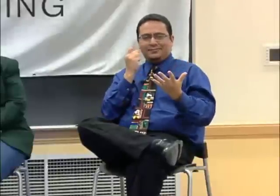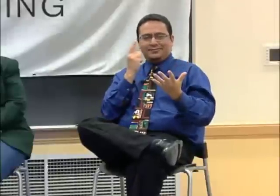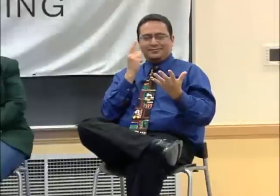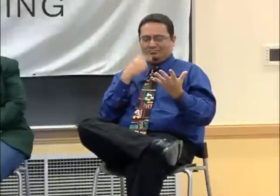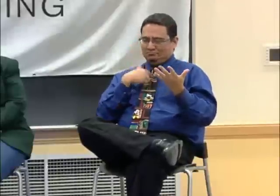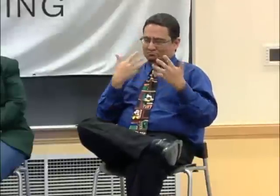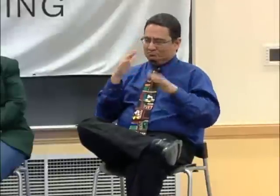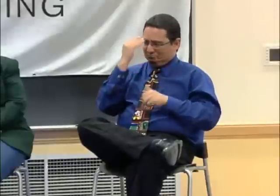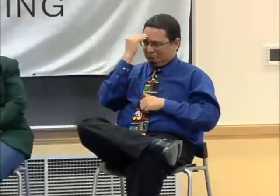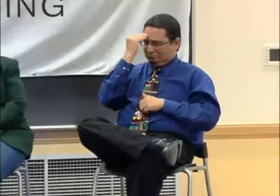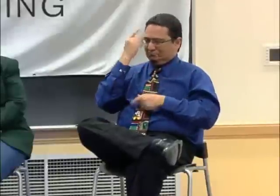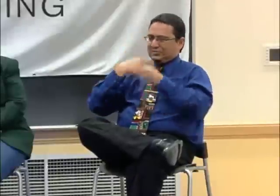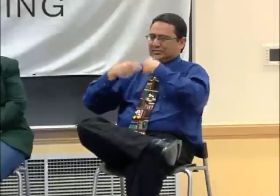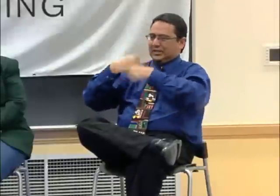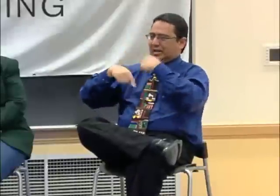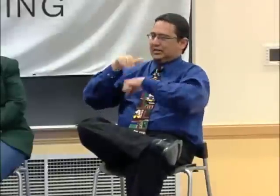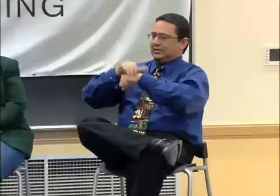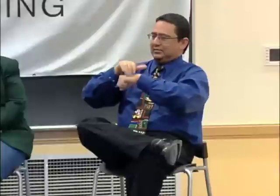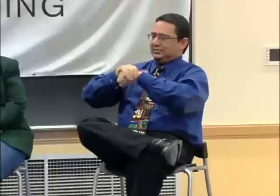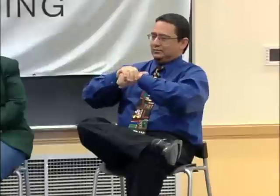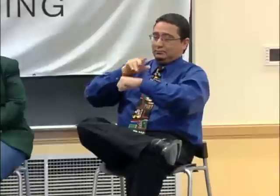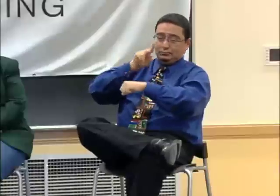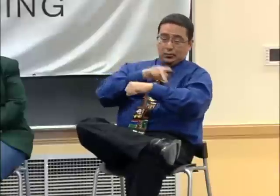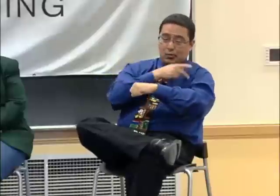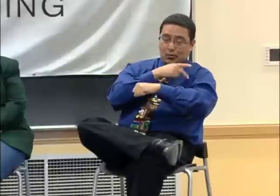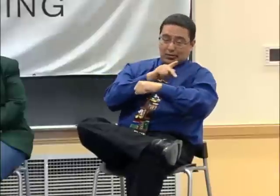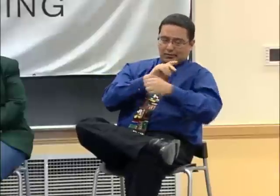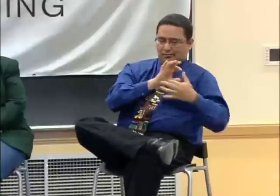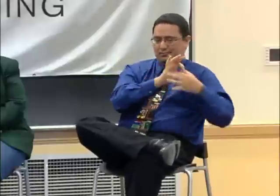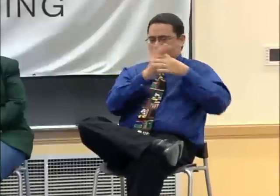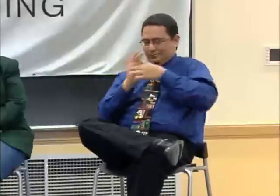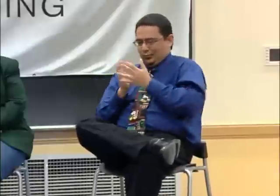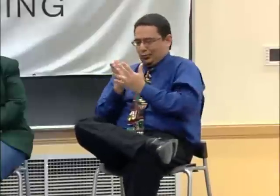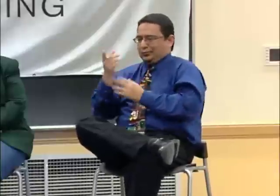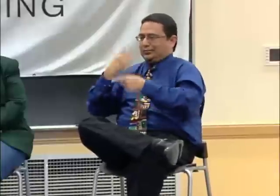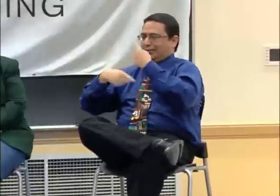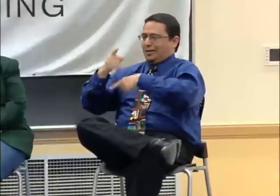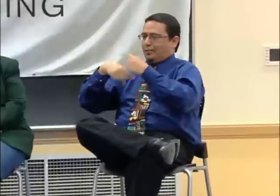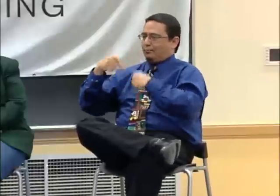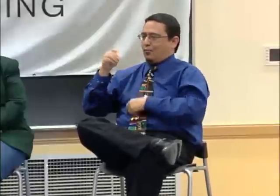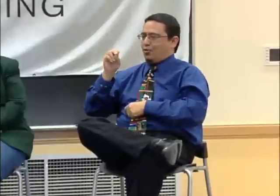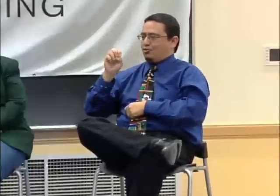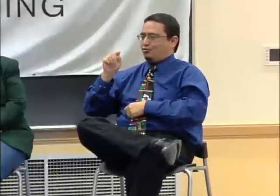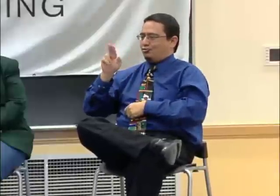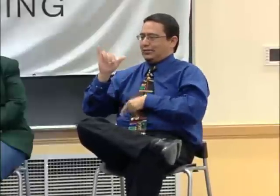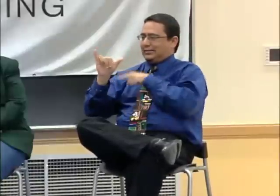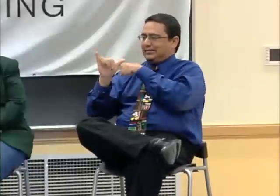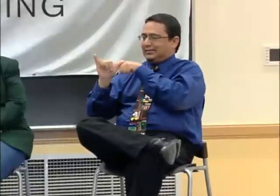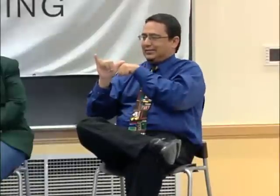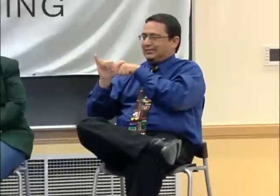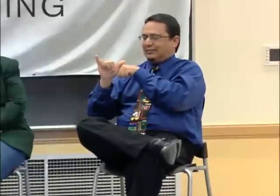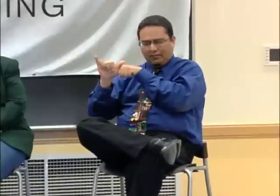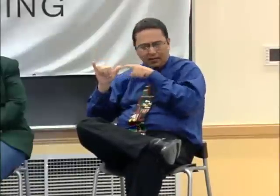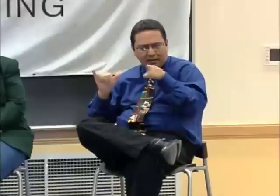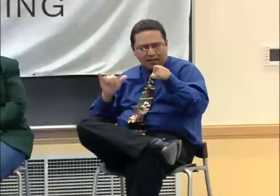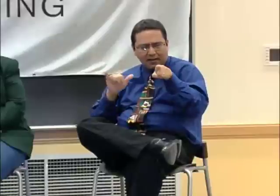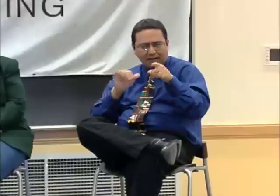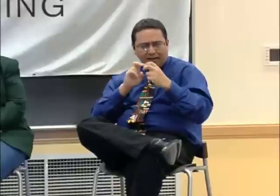never really seen that before. I had not understood, because my experience was strictly English signing with